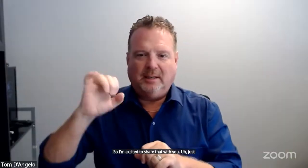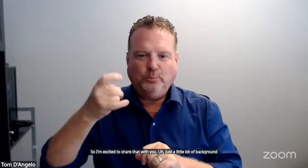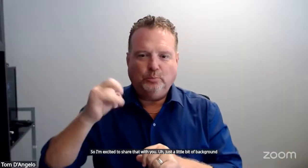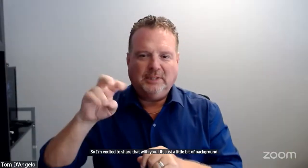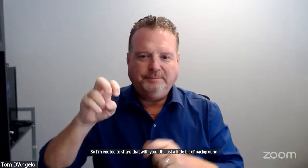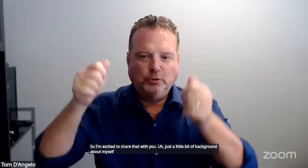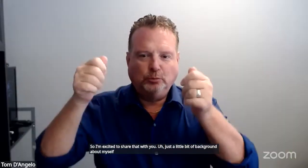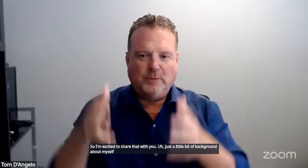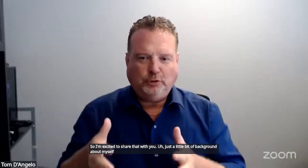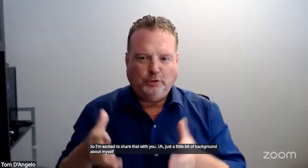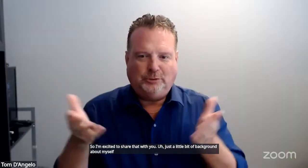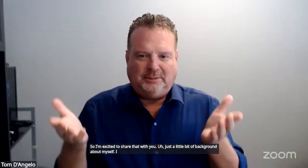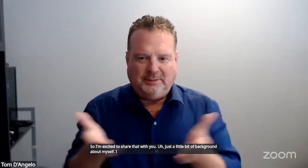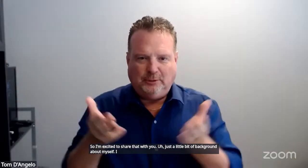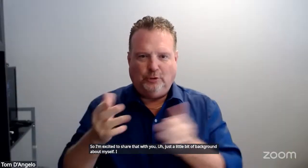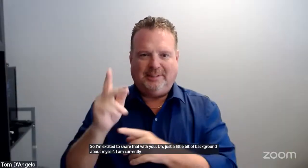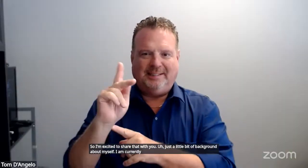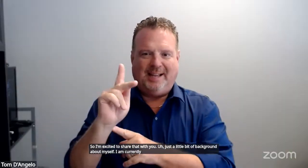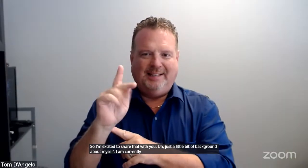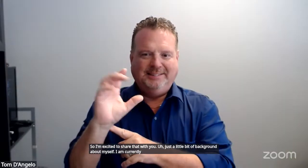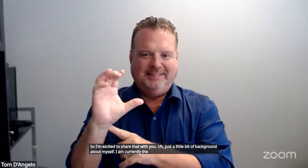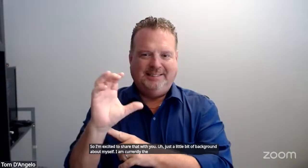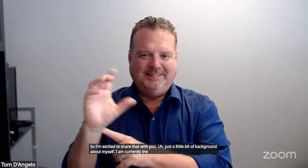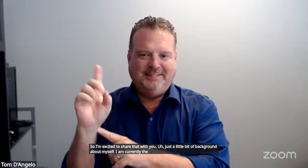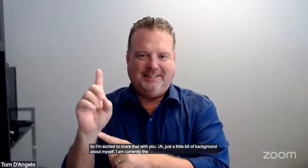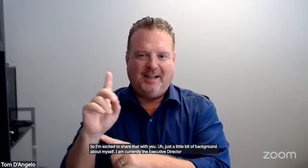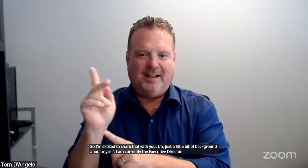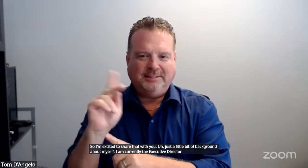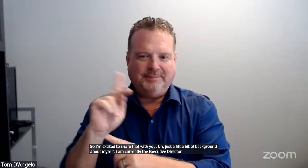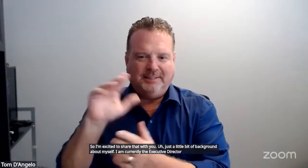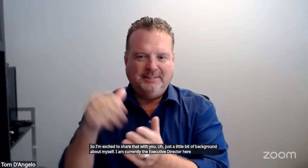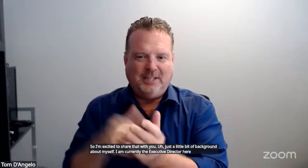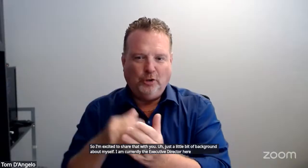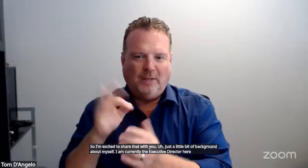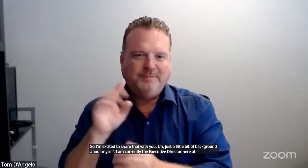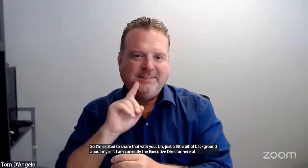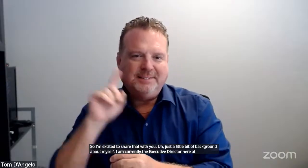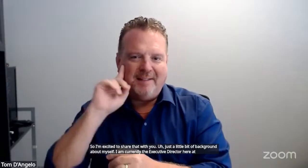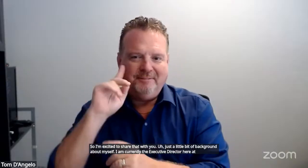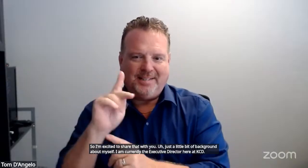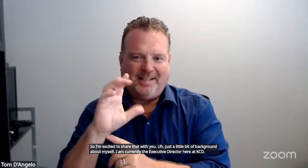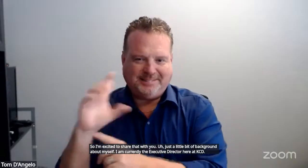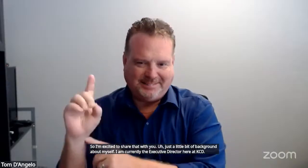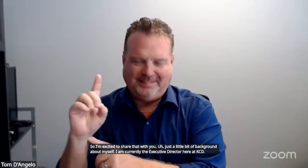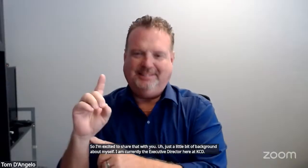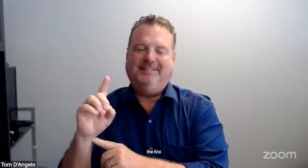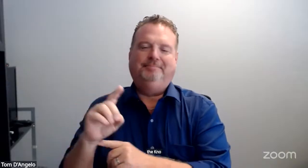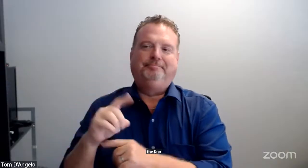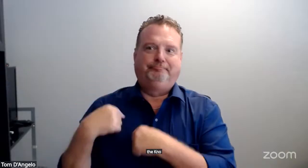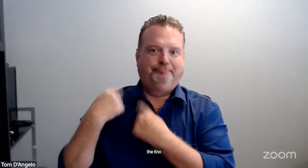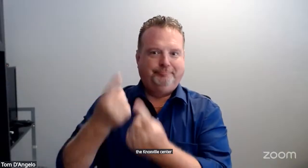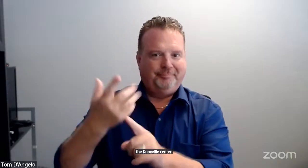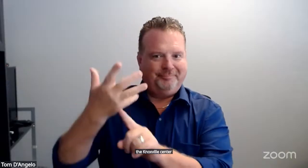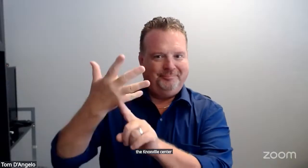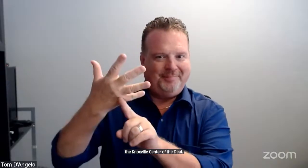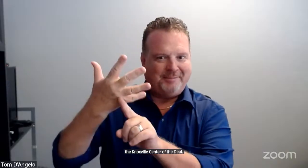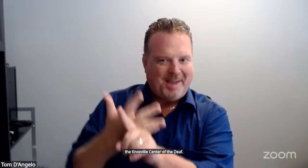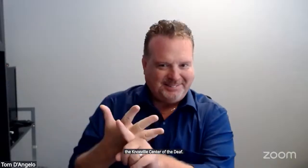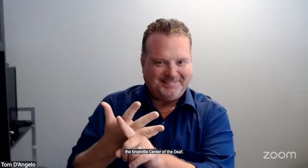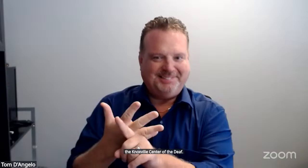about myself. I am currently the executive director here at KCD, the Knoxville Center of the Deaf.